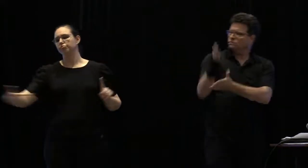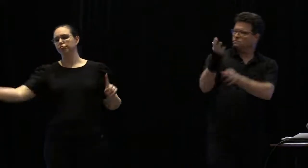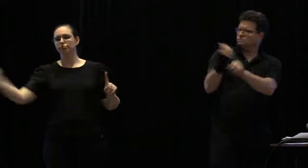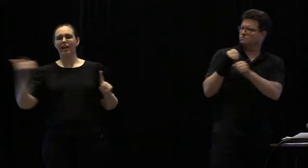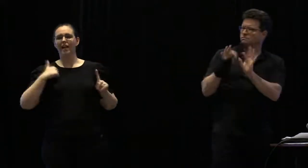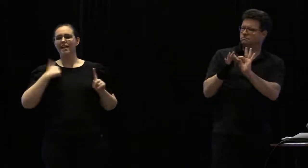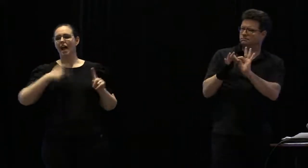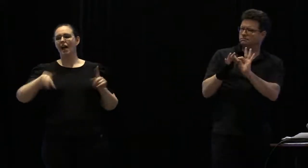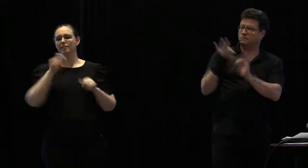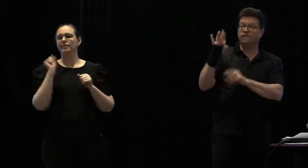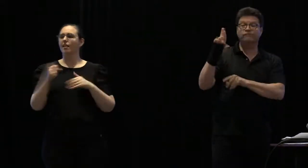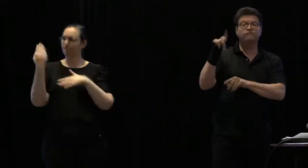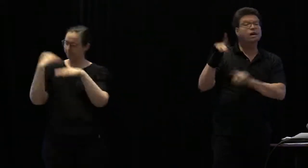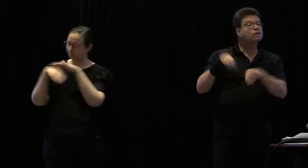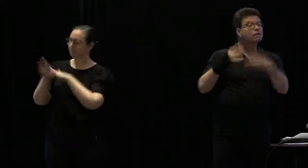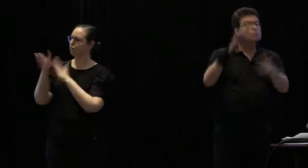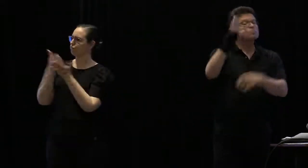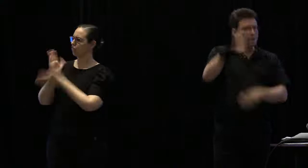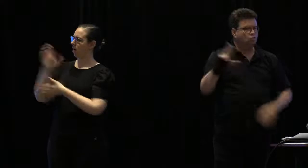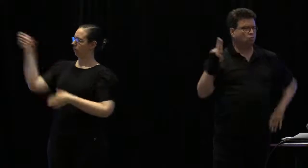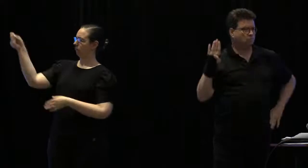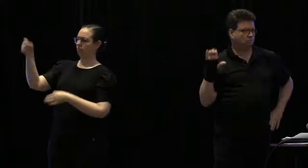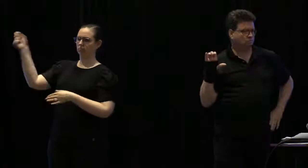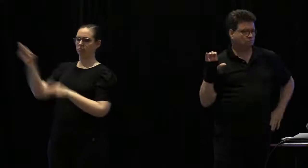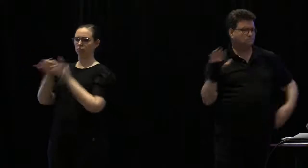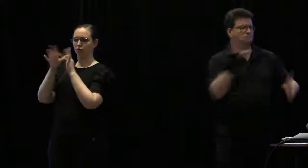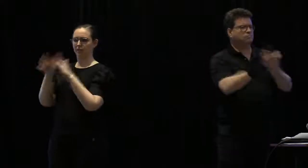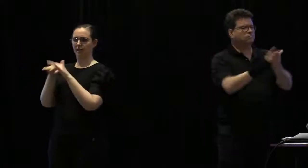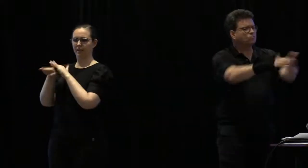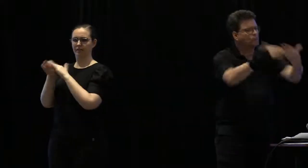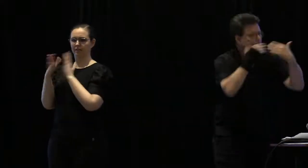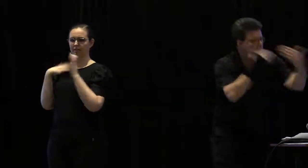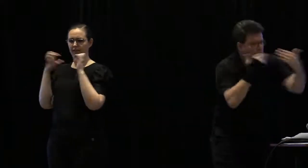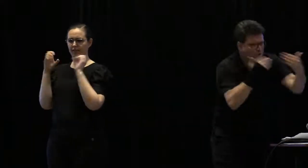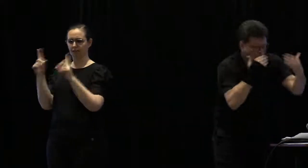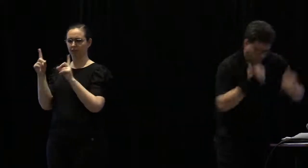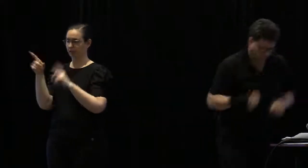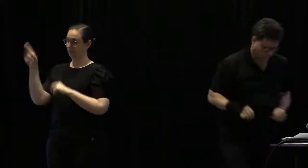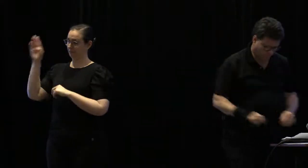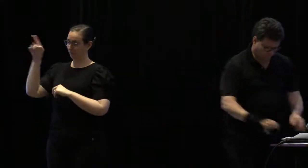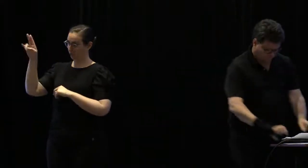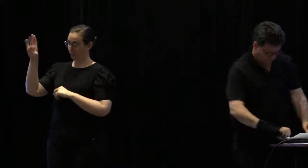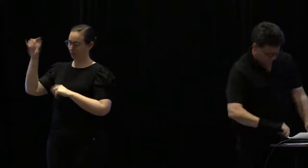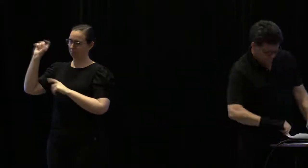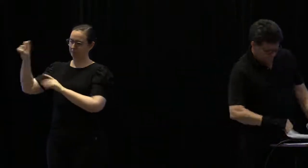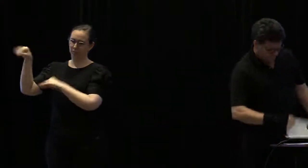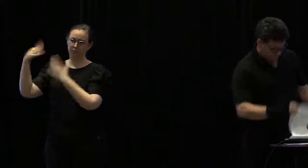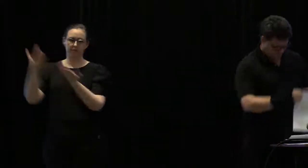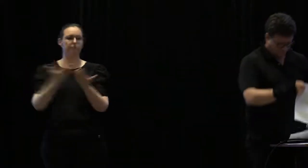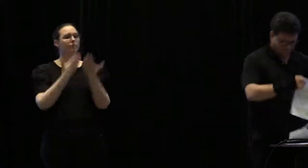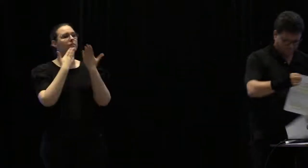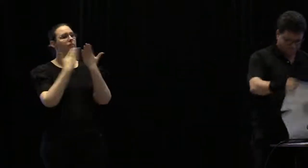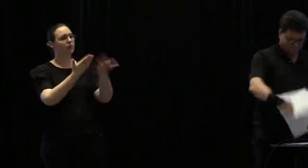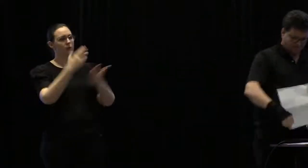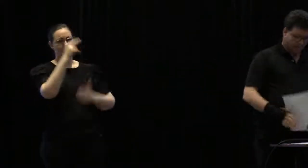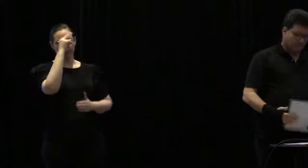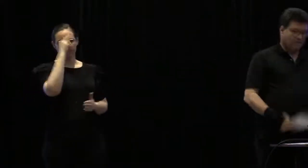that has had long-reaching effects as well in the fact that all interpreters, all